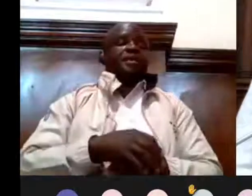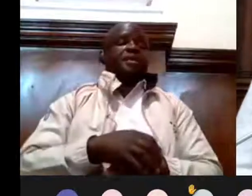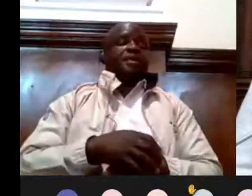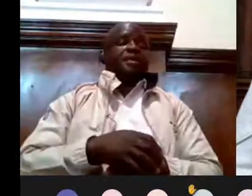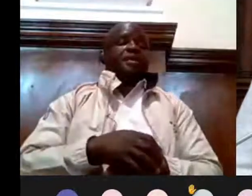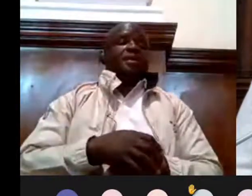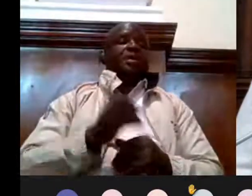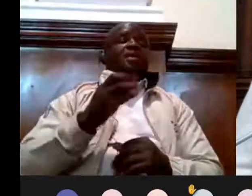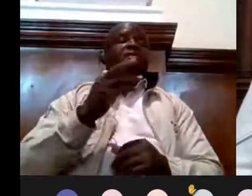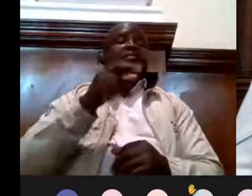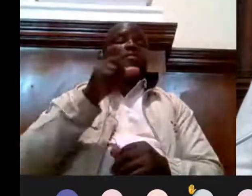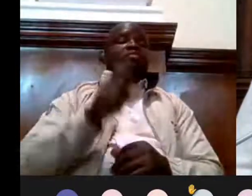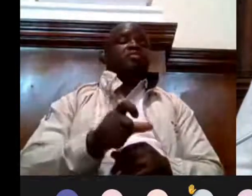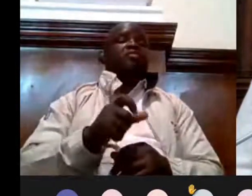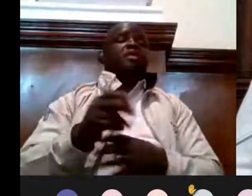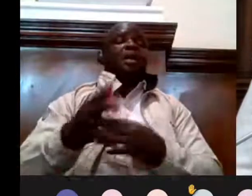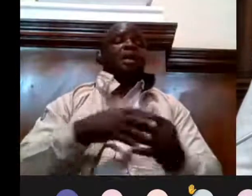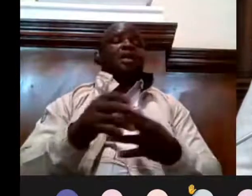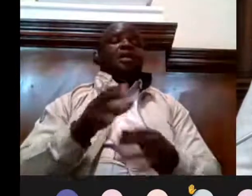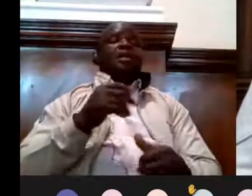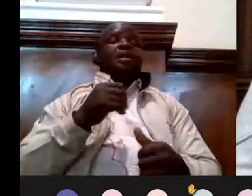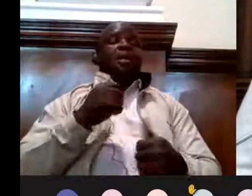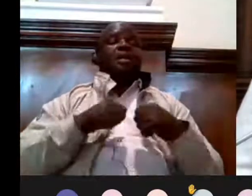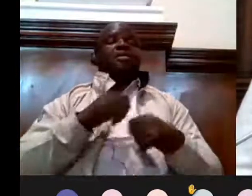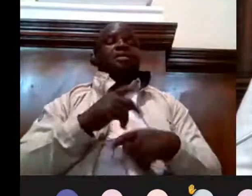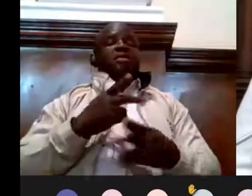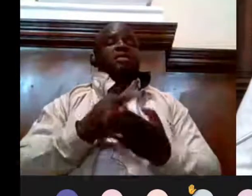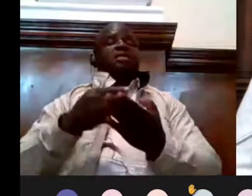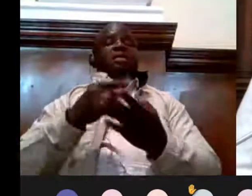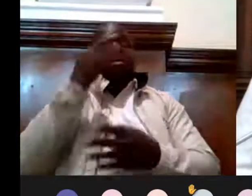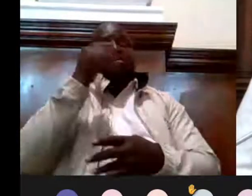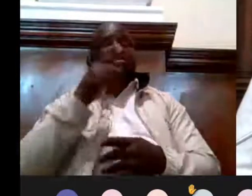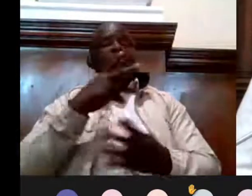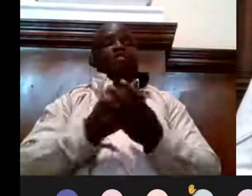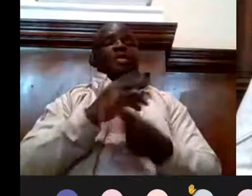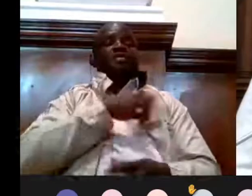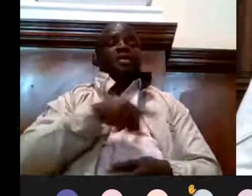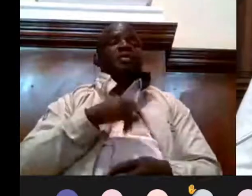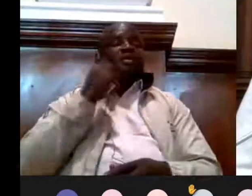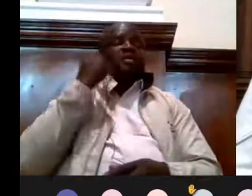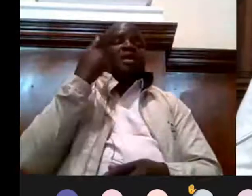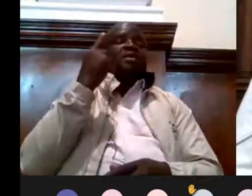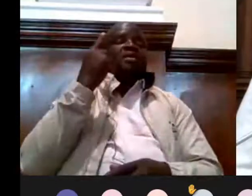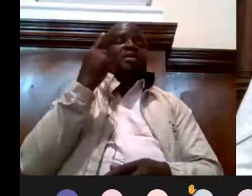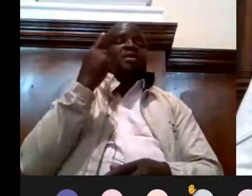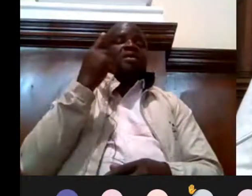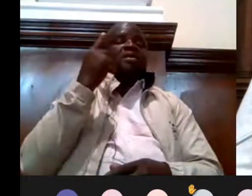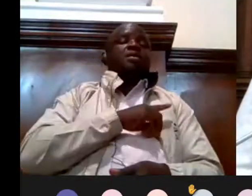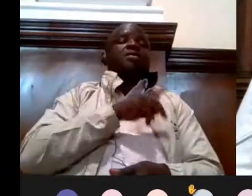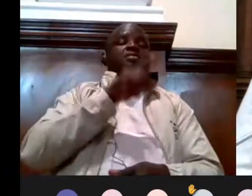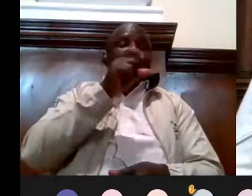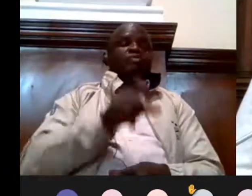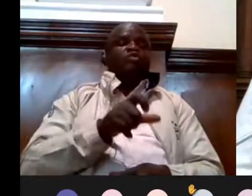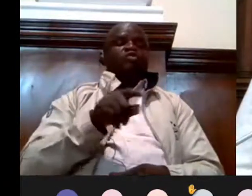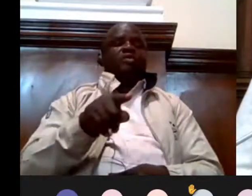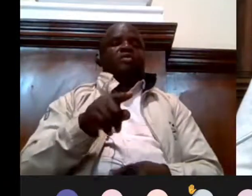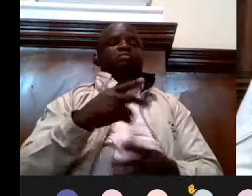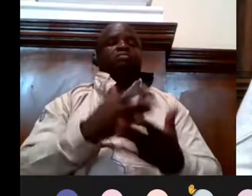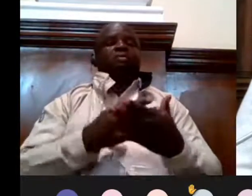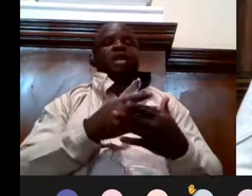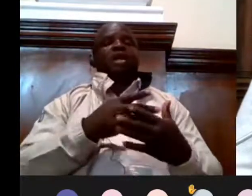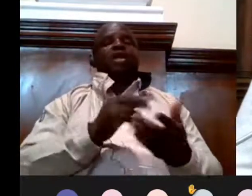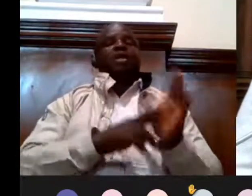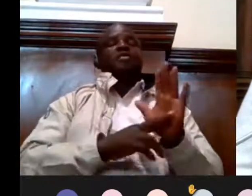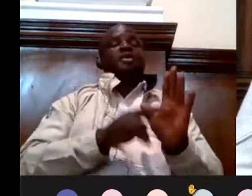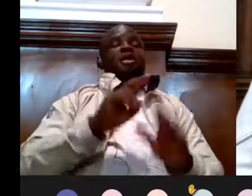acting, you discuss that matter with the Premier to understand how does the acting capacity comes in, so that you